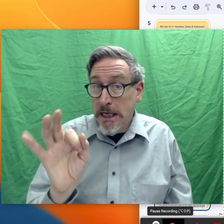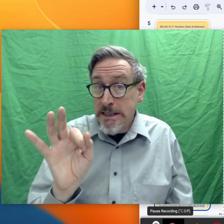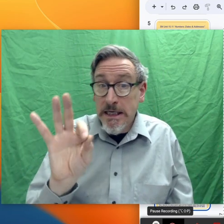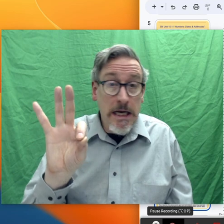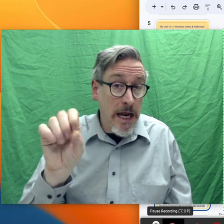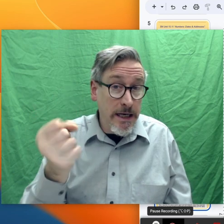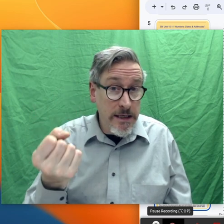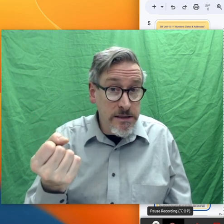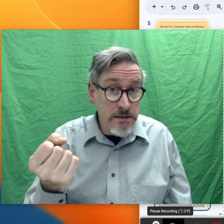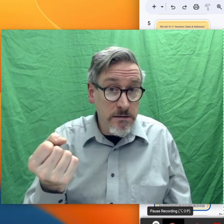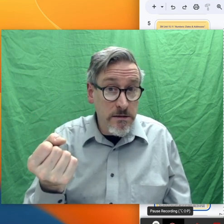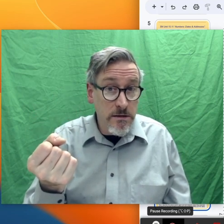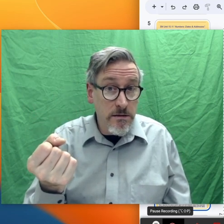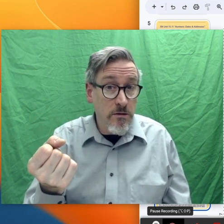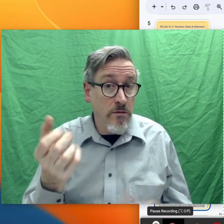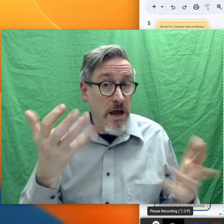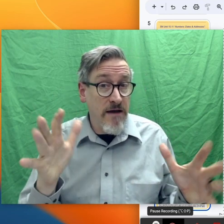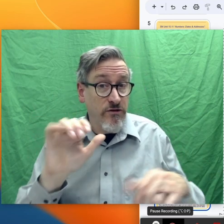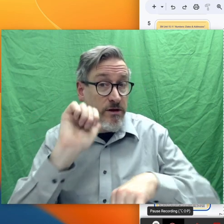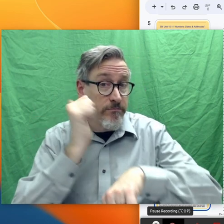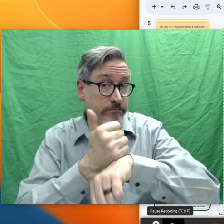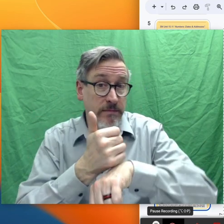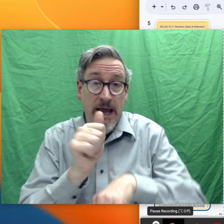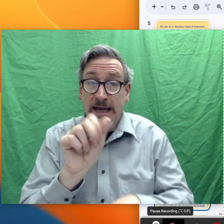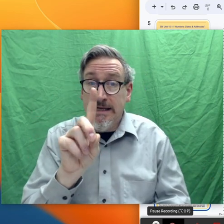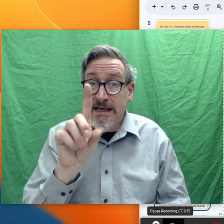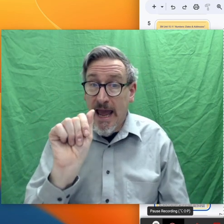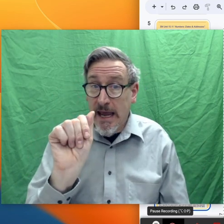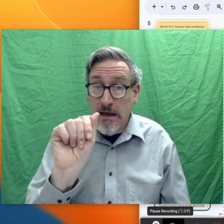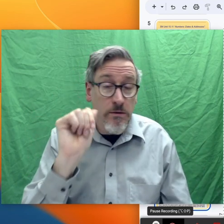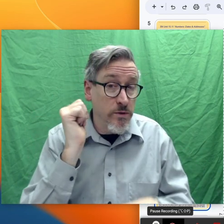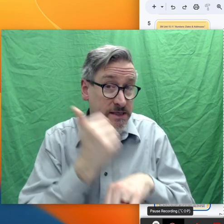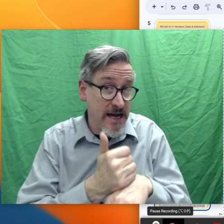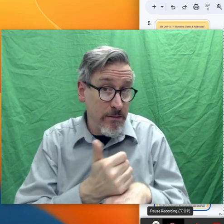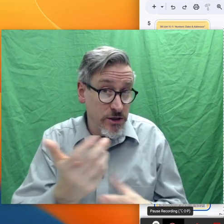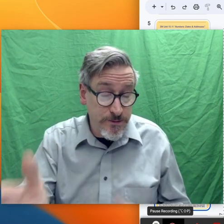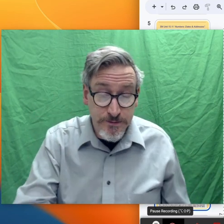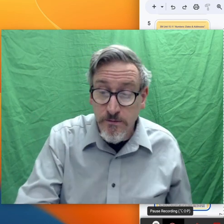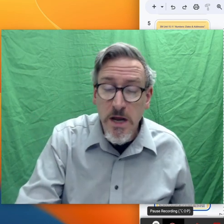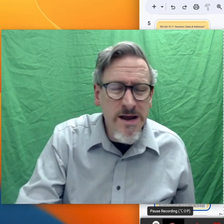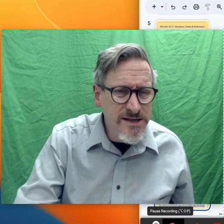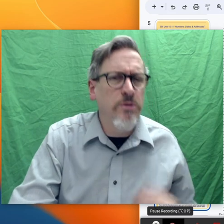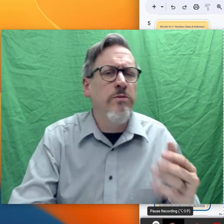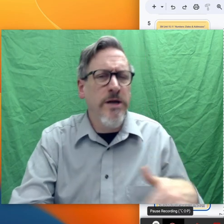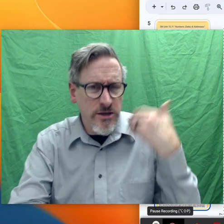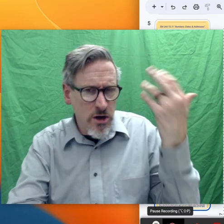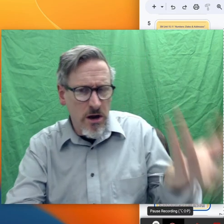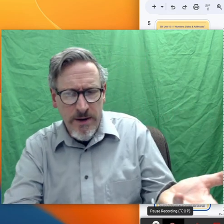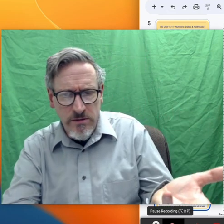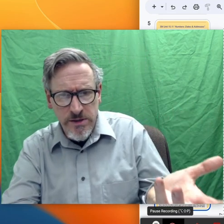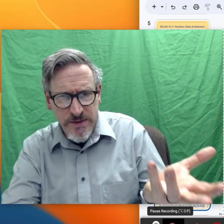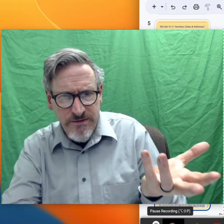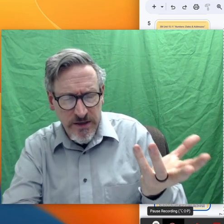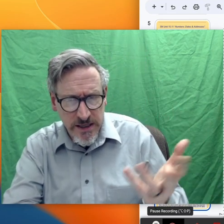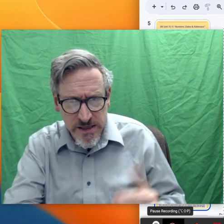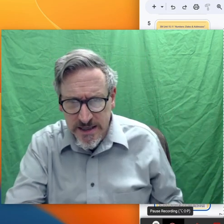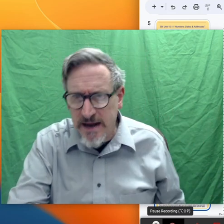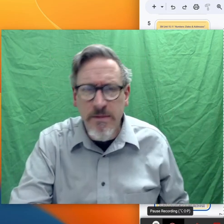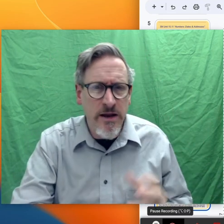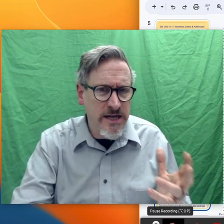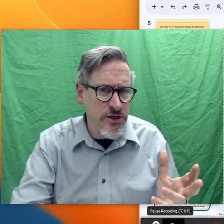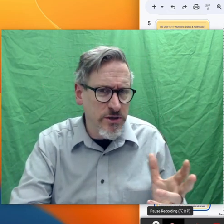in 1990s after the ADA was established? So we can talk about specific